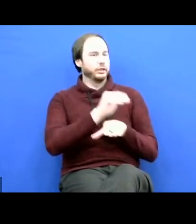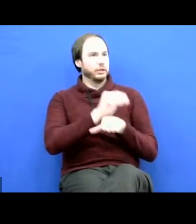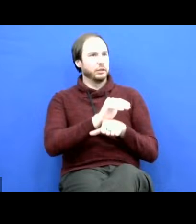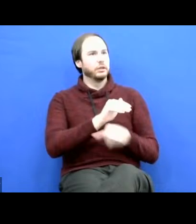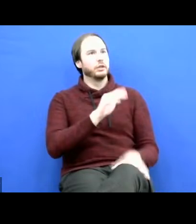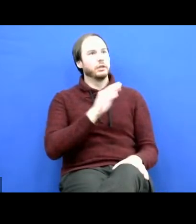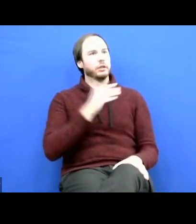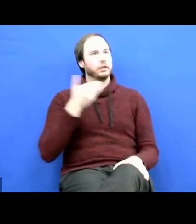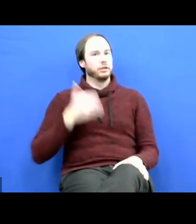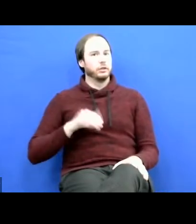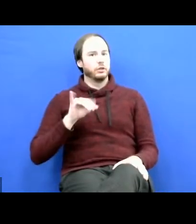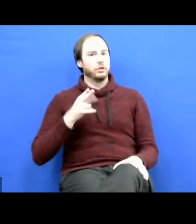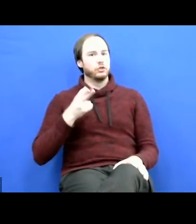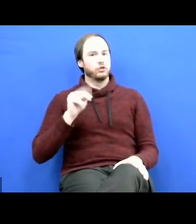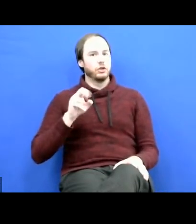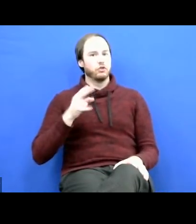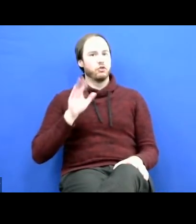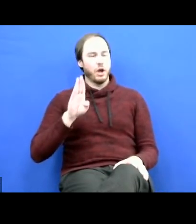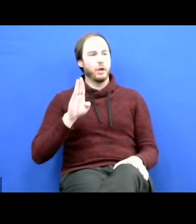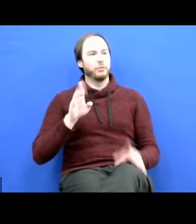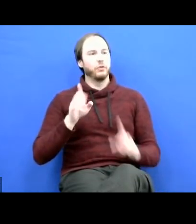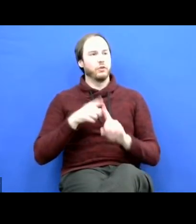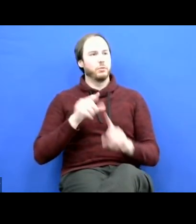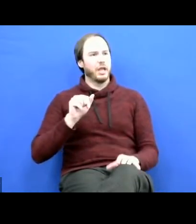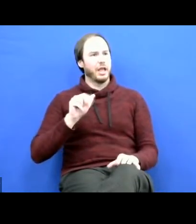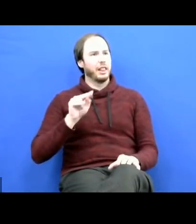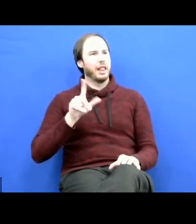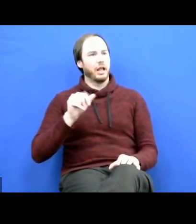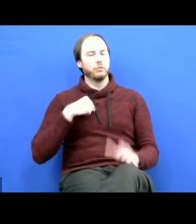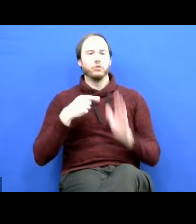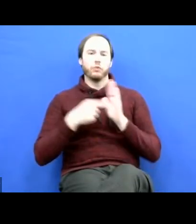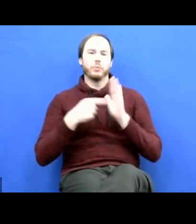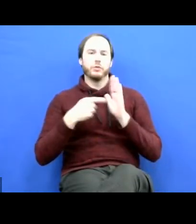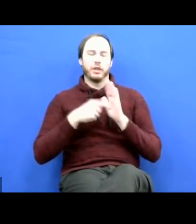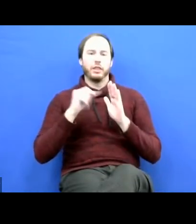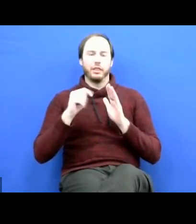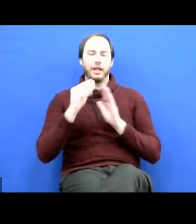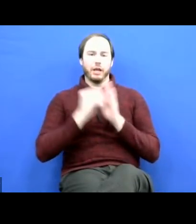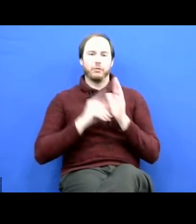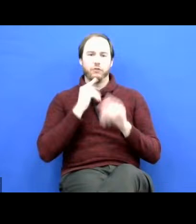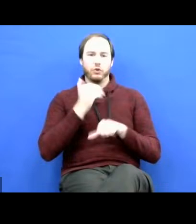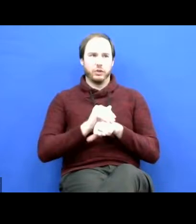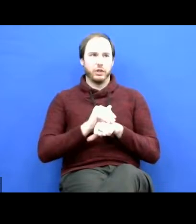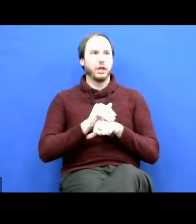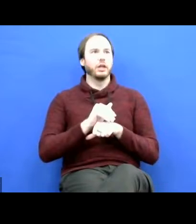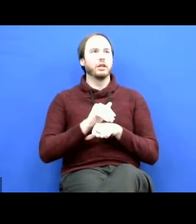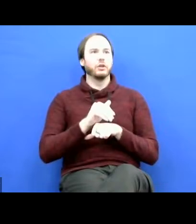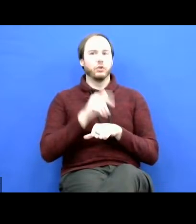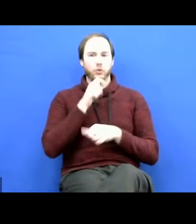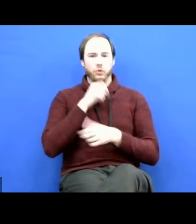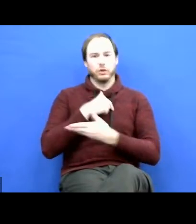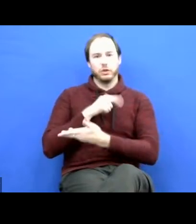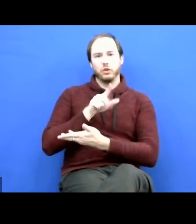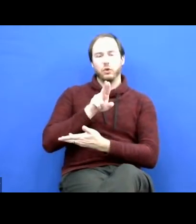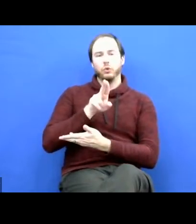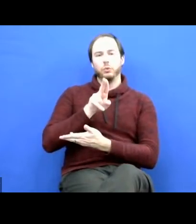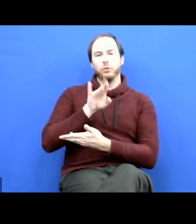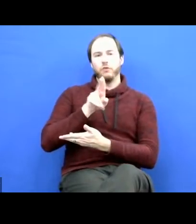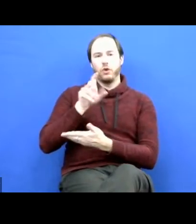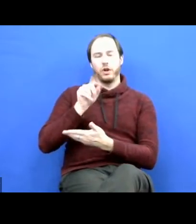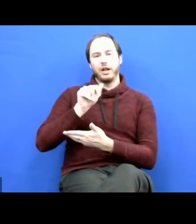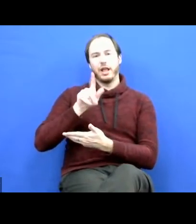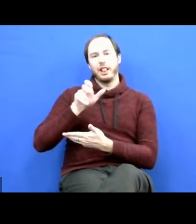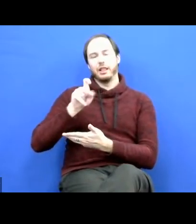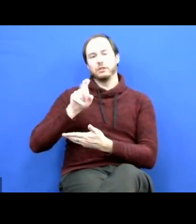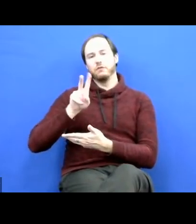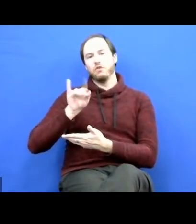of the board. My name is John Sharaba with Landtech. I'm representing the application tonight. With me this evening is Lou Bavone and Alex